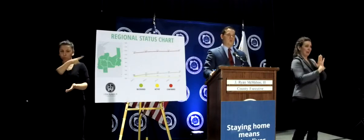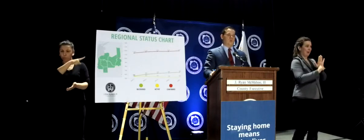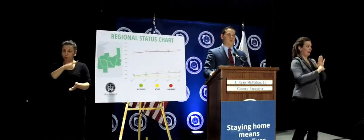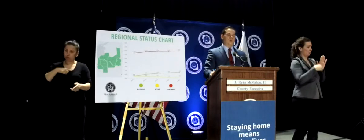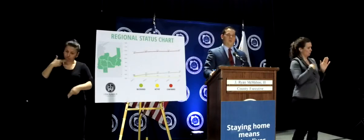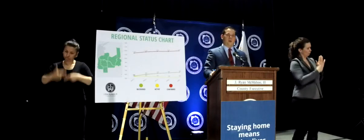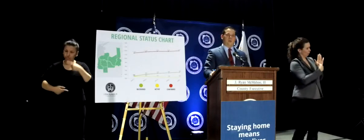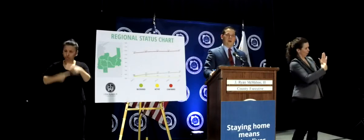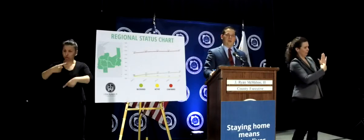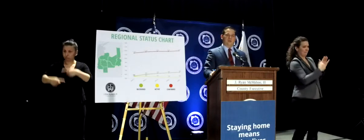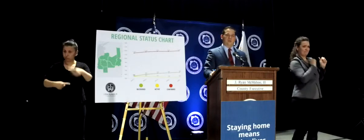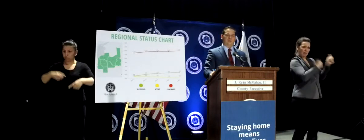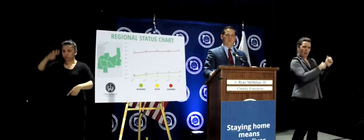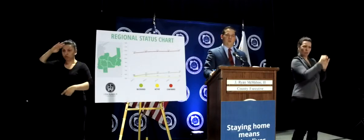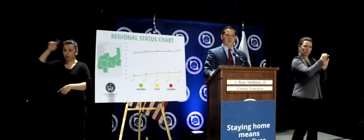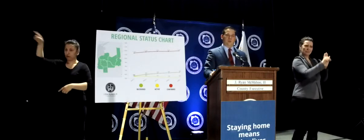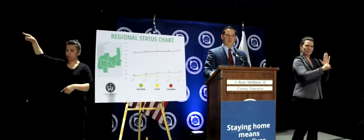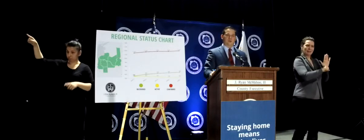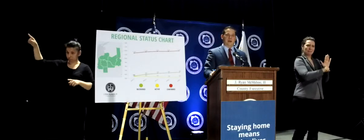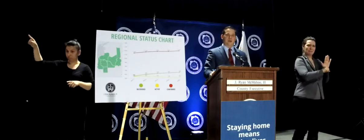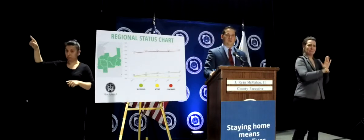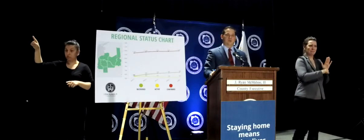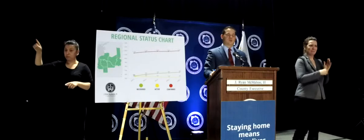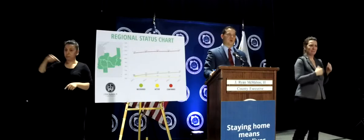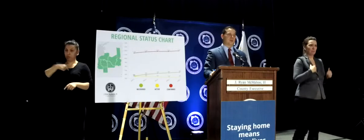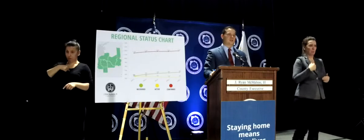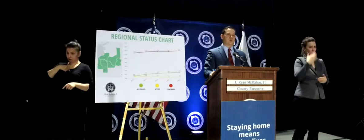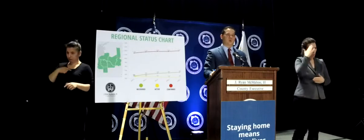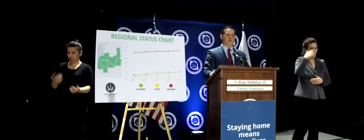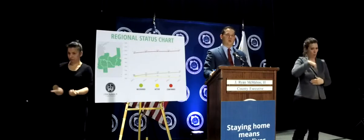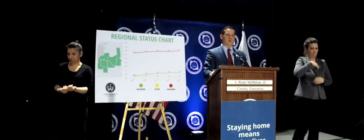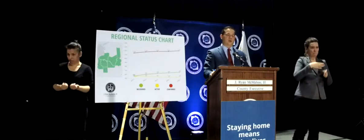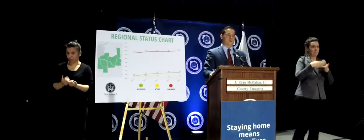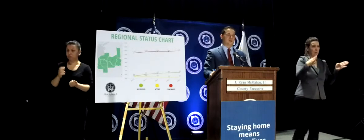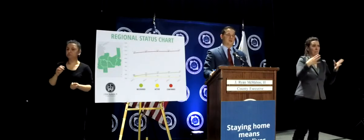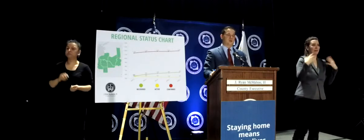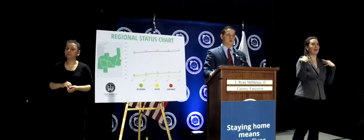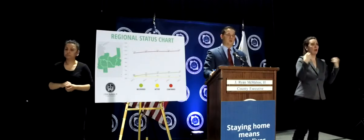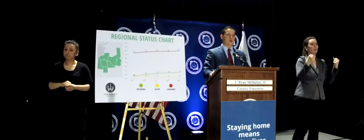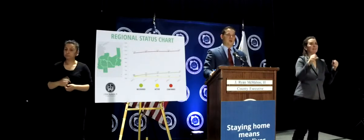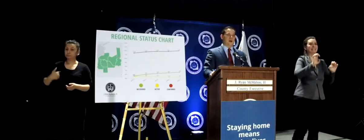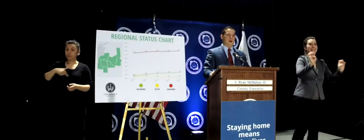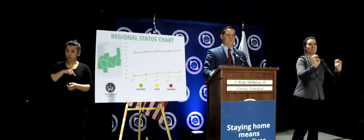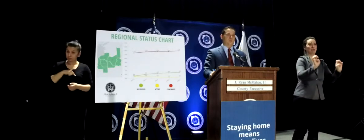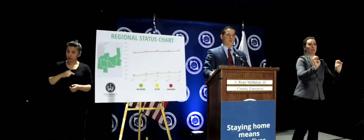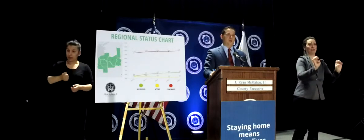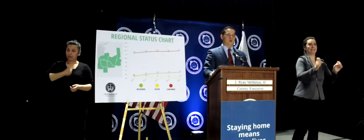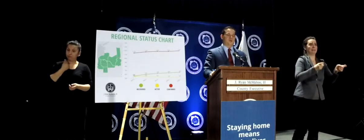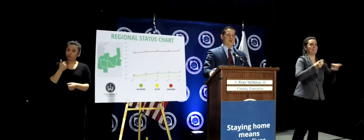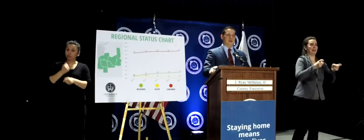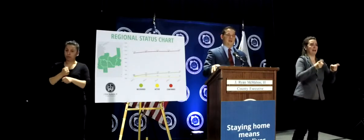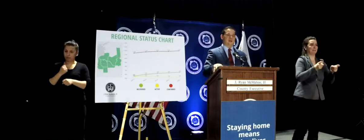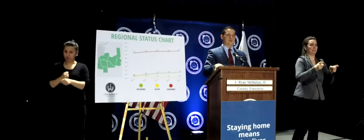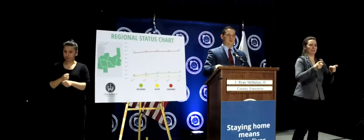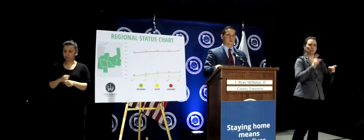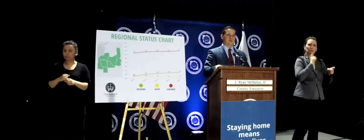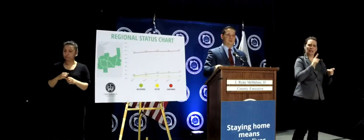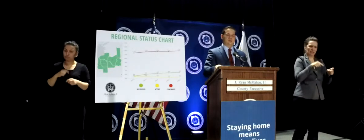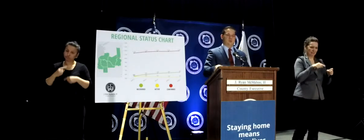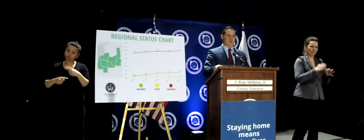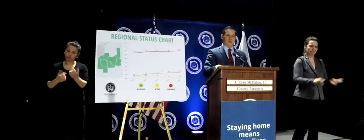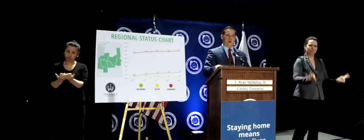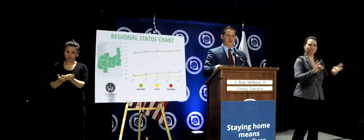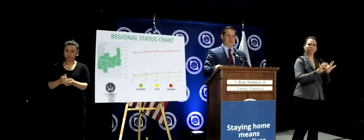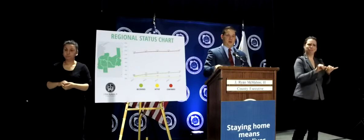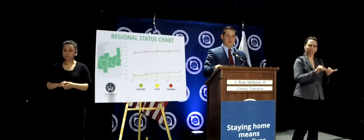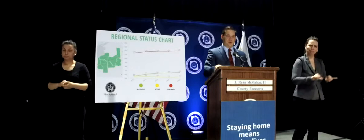So we run the public health. We run emergency management. So that's what we're doing. We're continuing to do. We understand that this